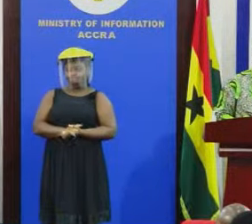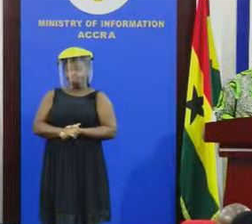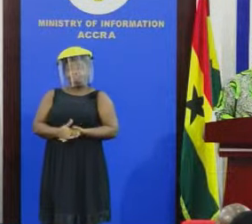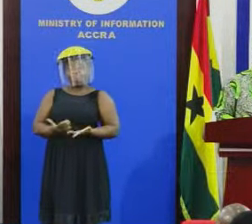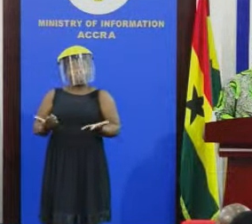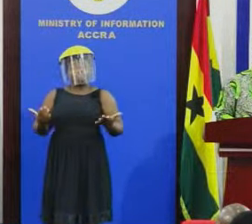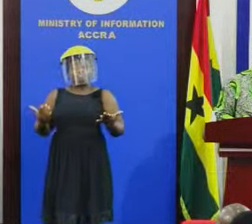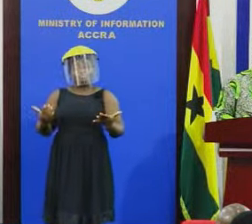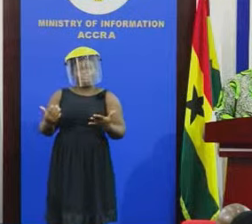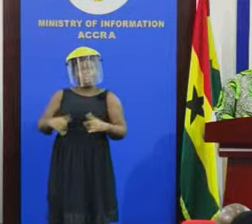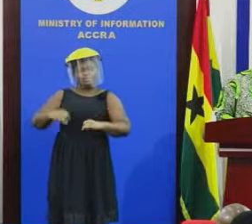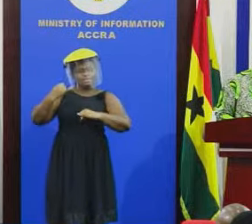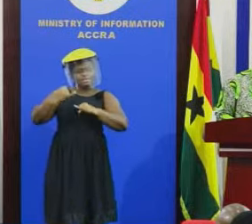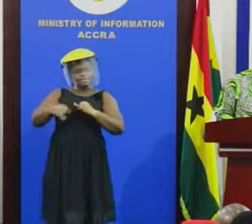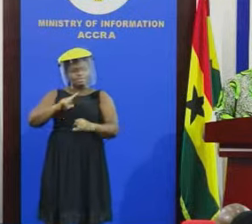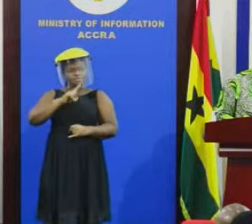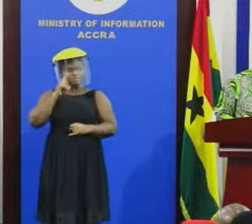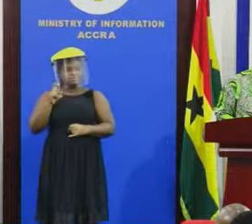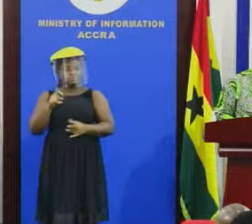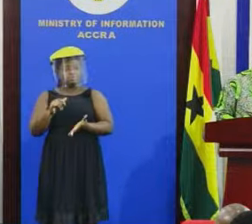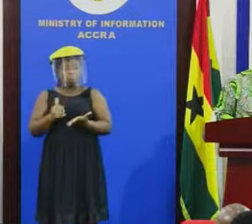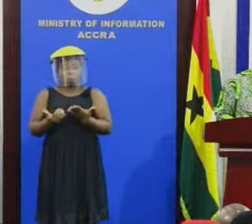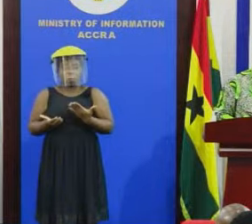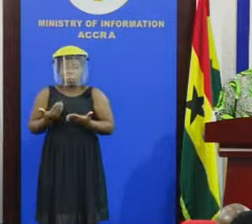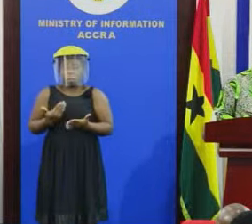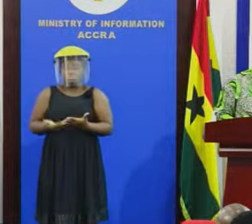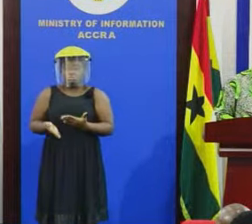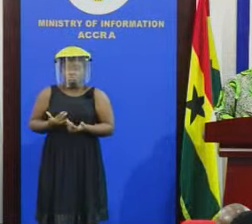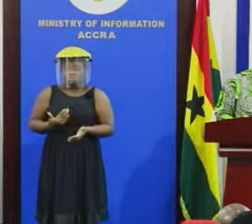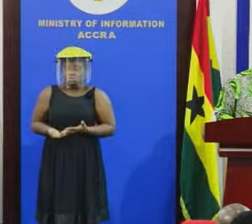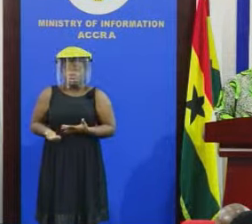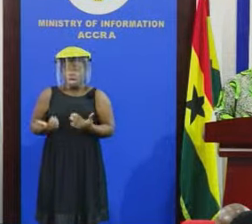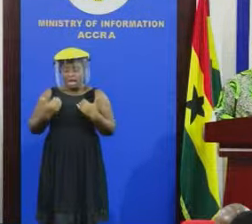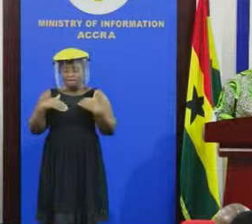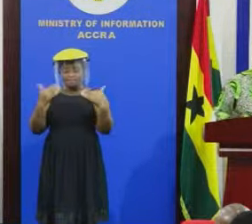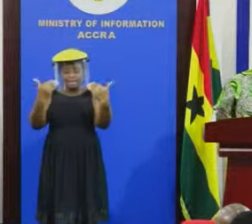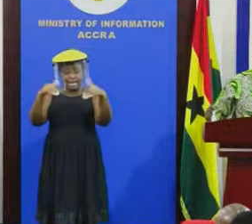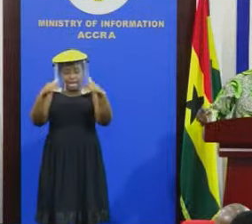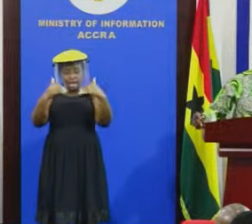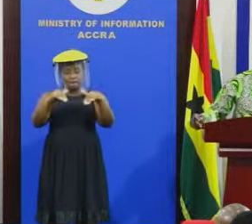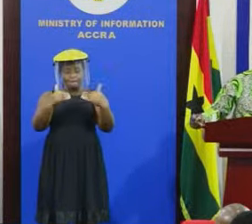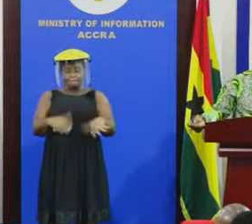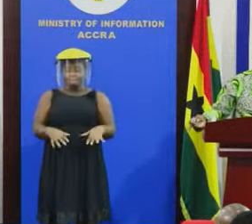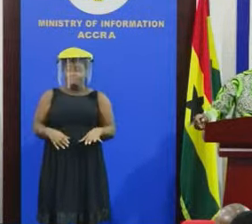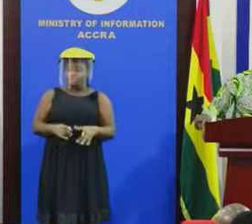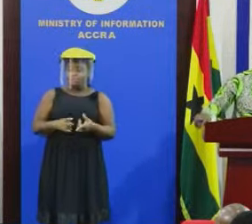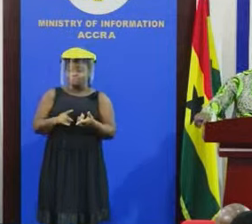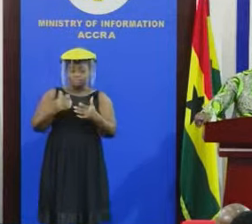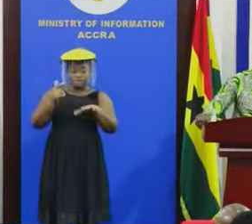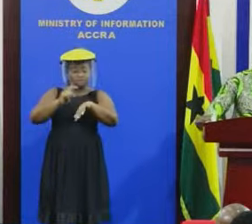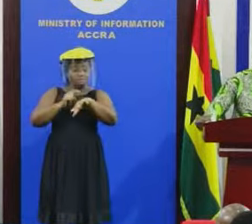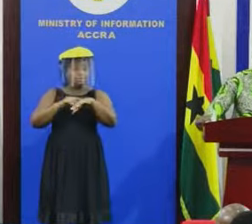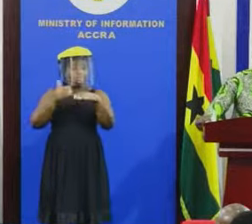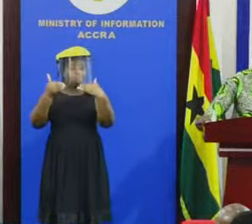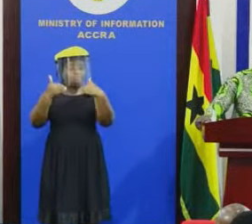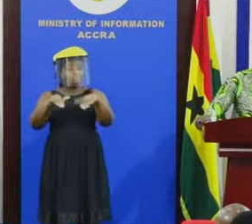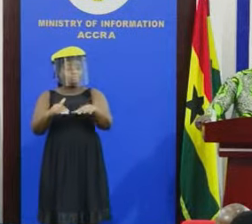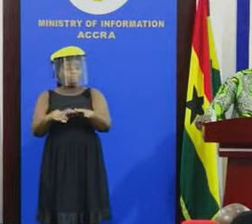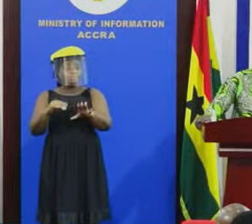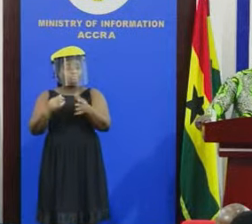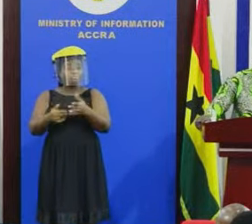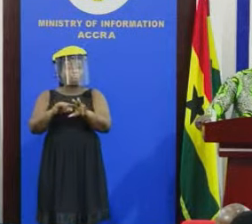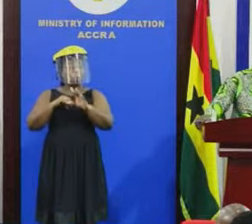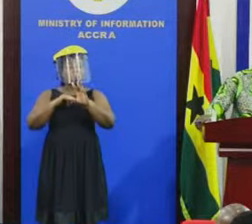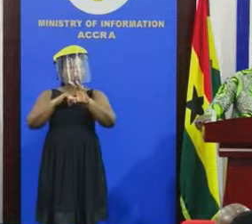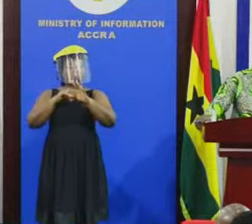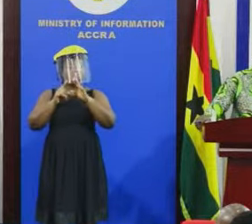The last question, one of them was whether there are limits in terms of time limits for application